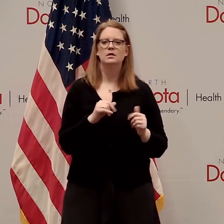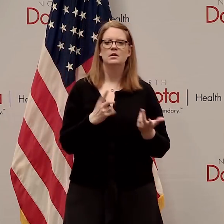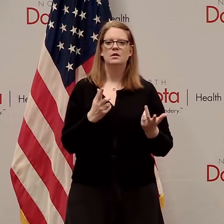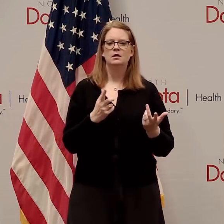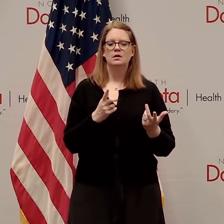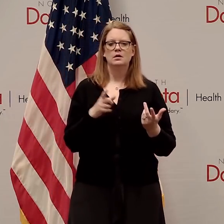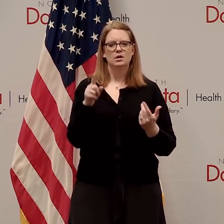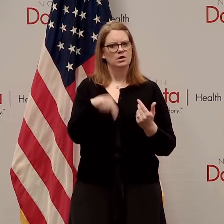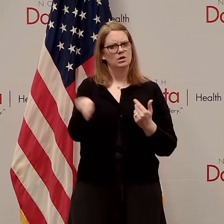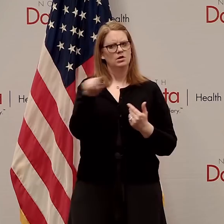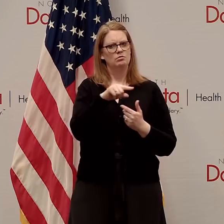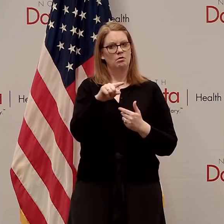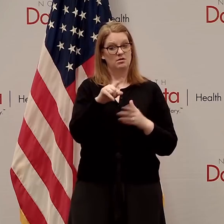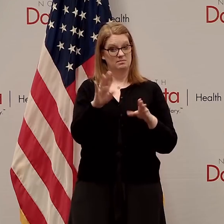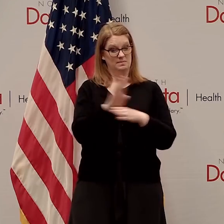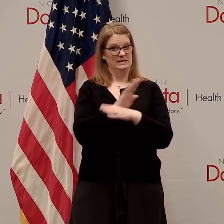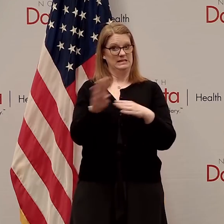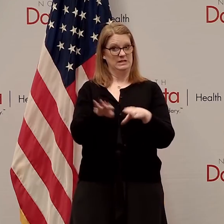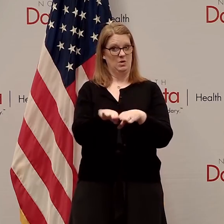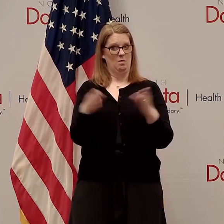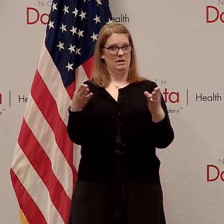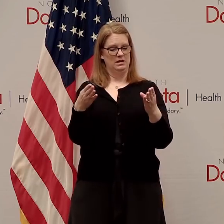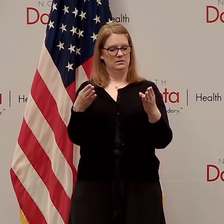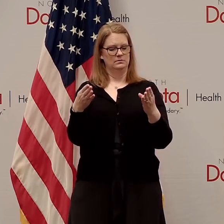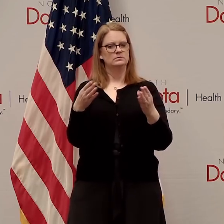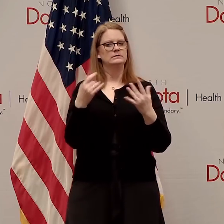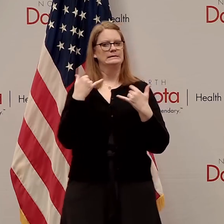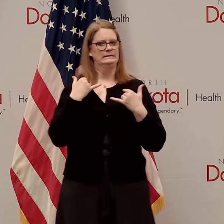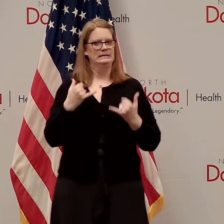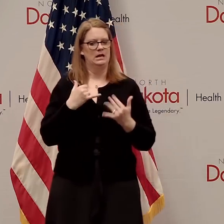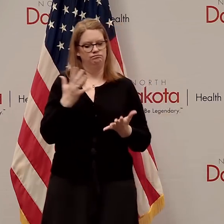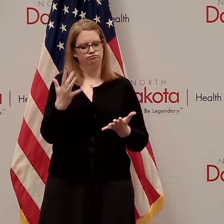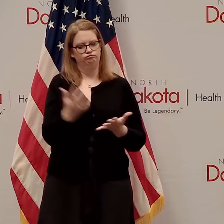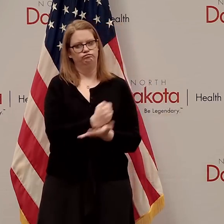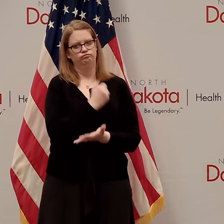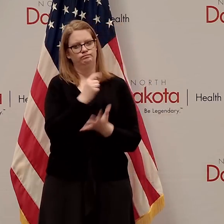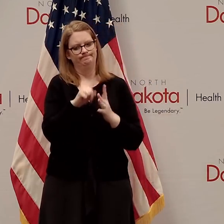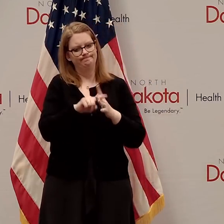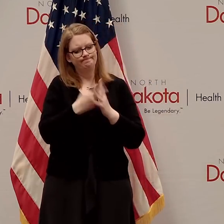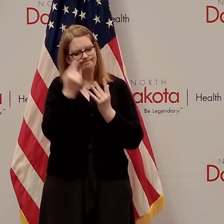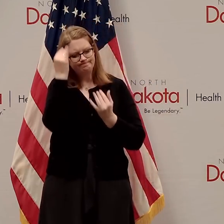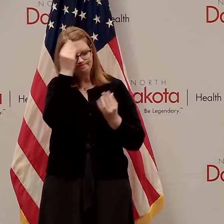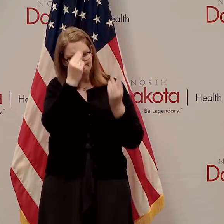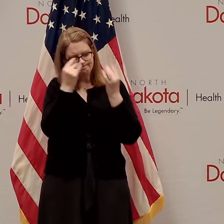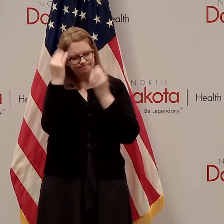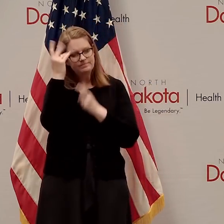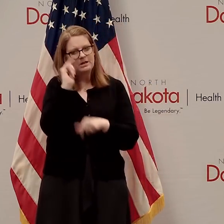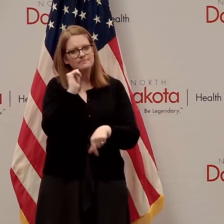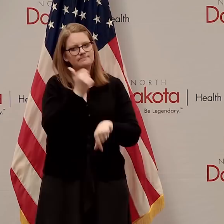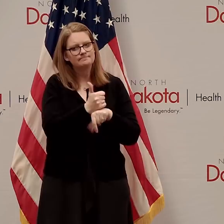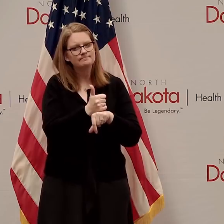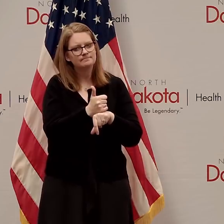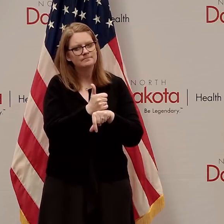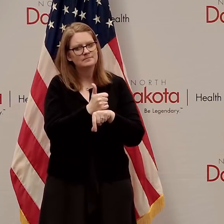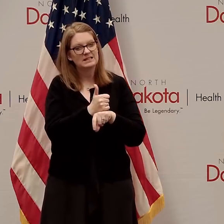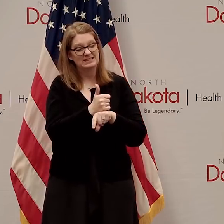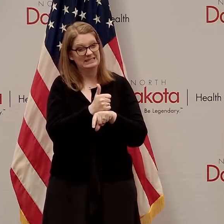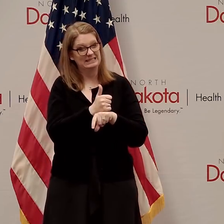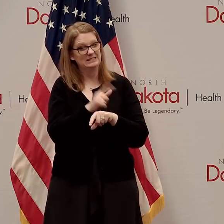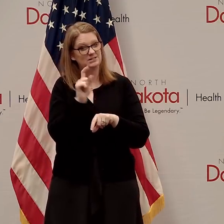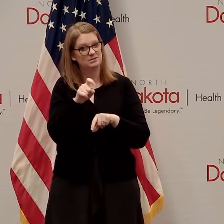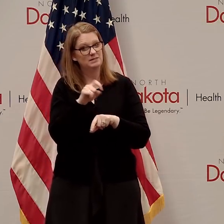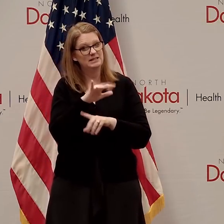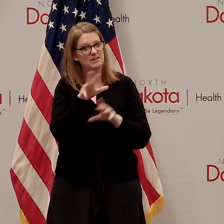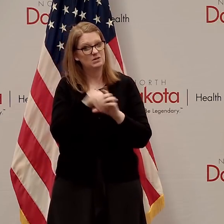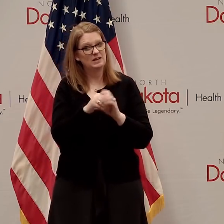your planning for your own reopening, the time is now to start thinking about how you put these in place, because this could be part of the new